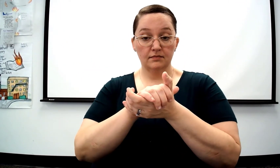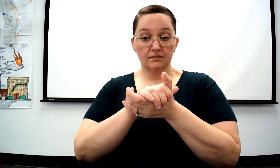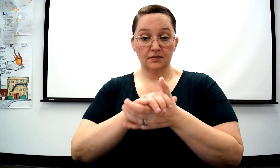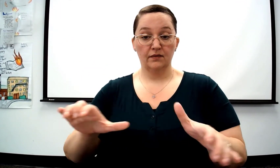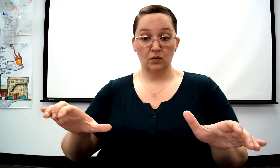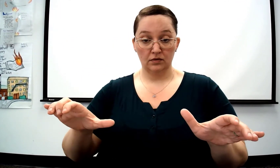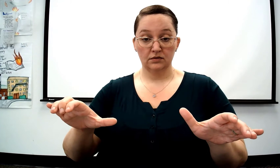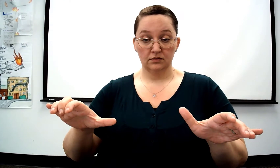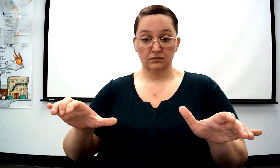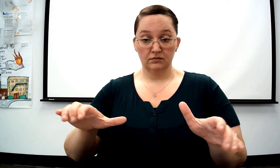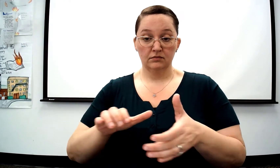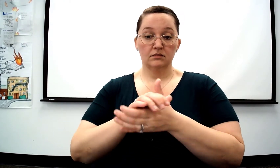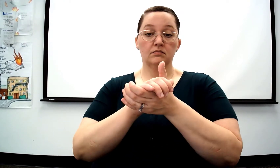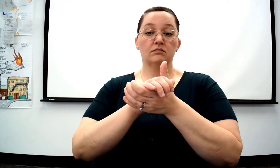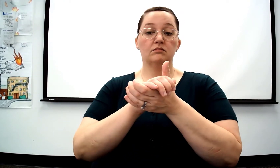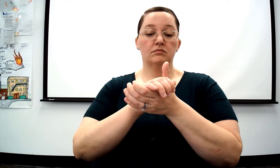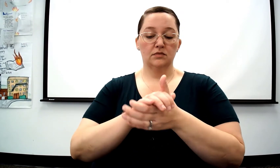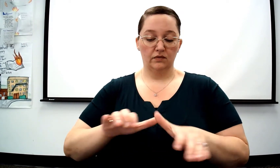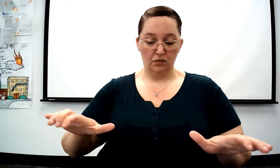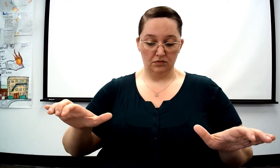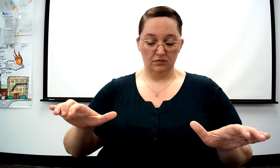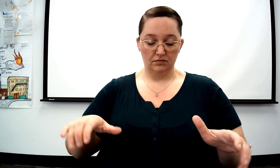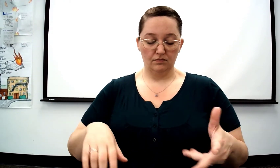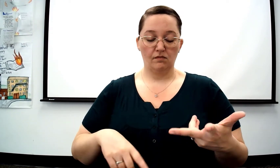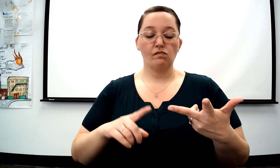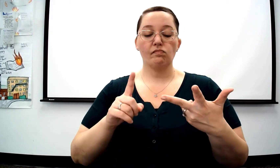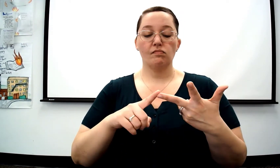Second, divorce, two open C's breaking apart.